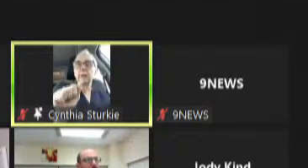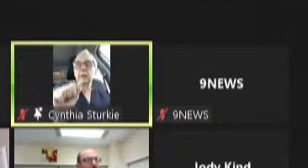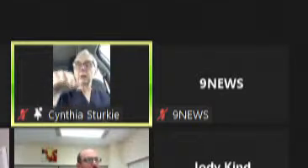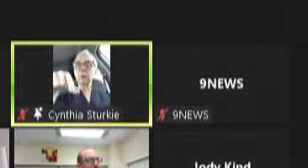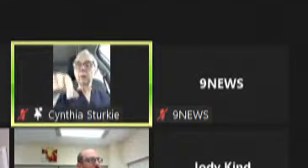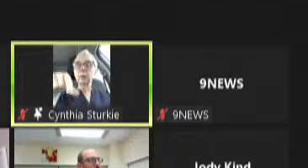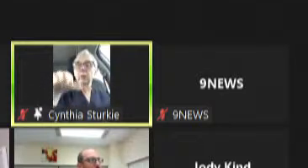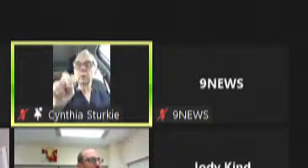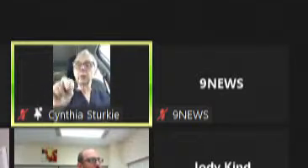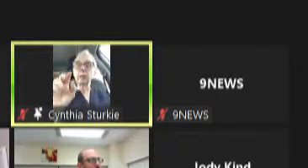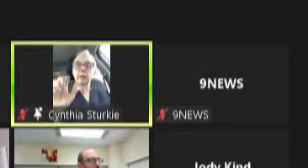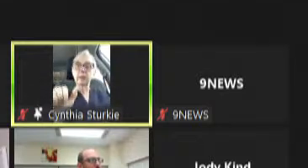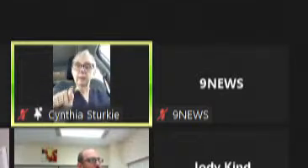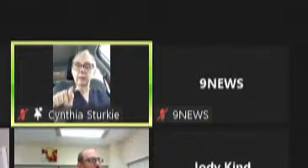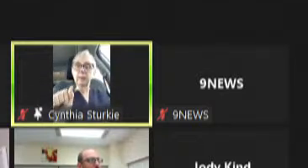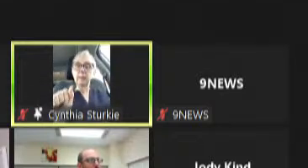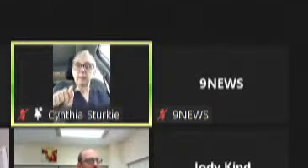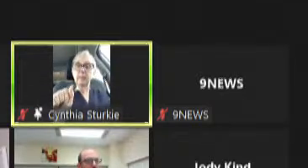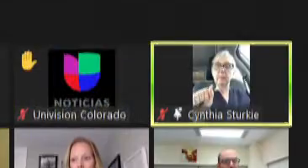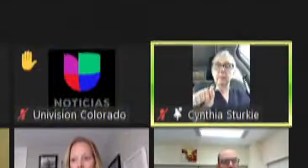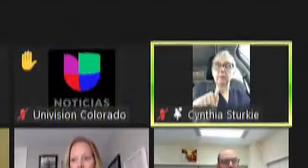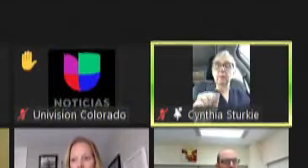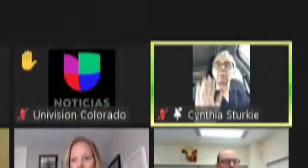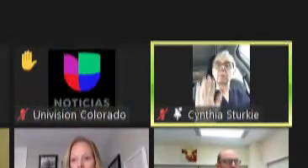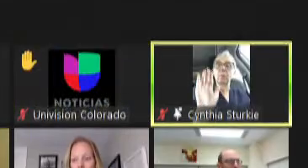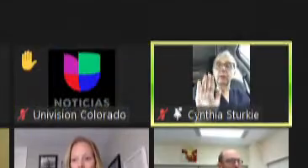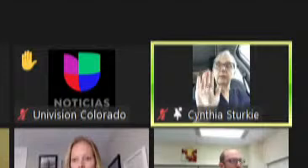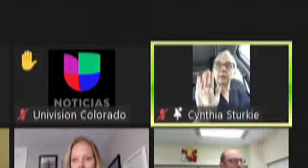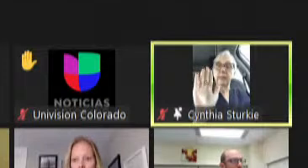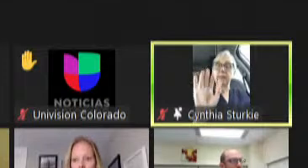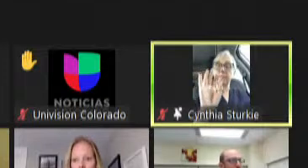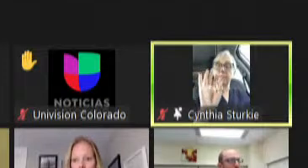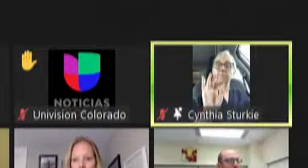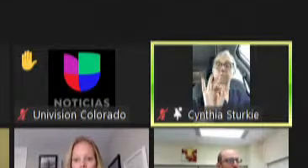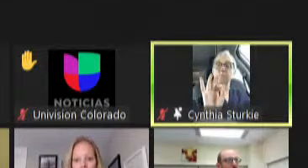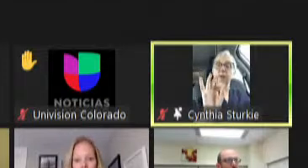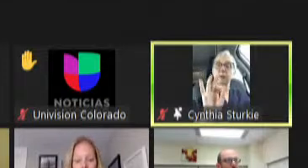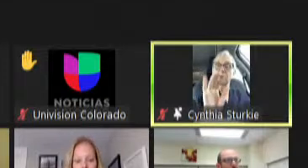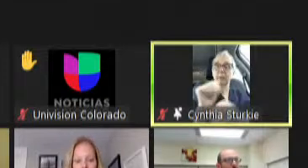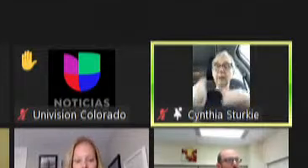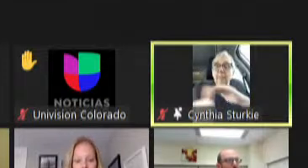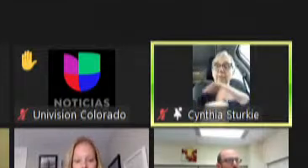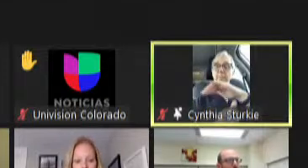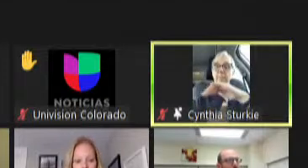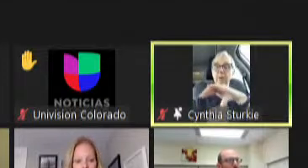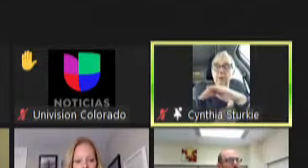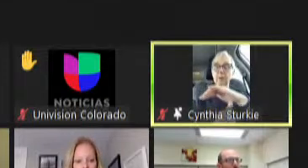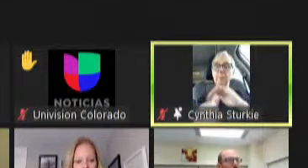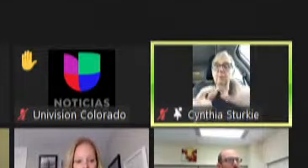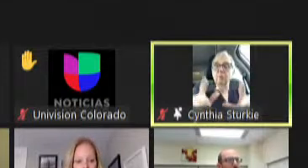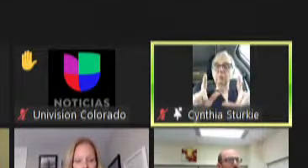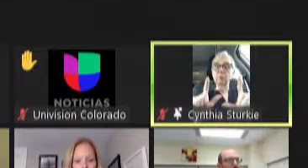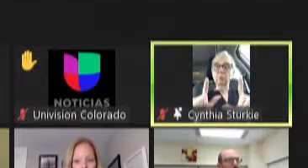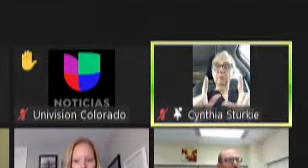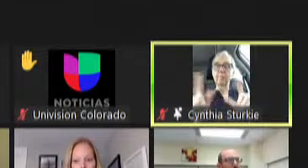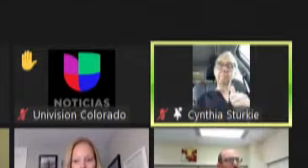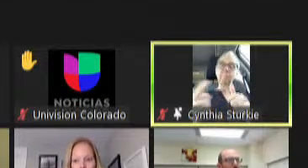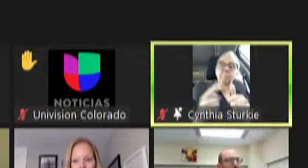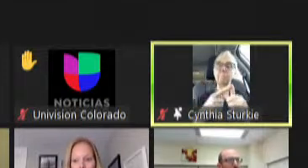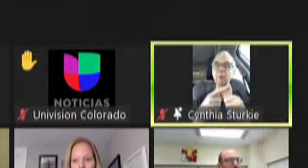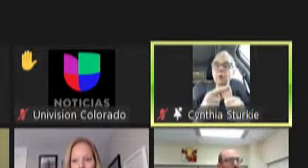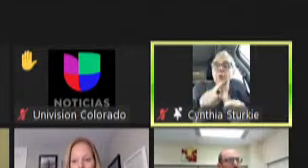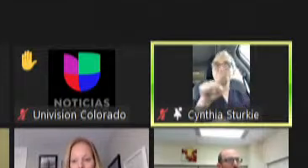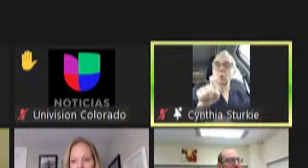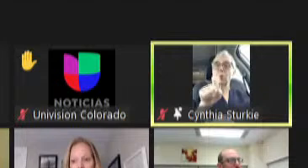afternoon's press conference. We'll use the raise hand function located at the bottom of the console, and we'll get through first questions first, please. If we